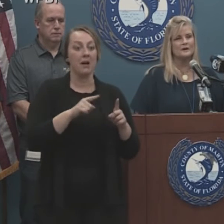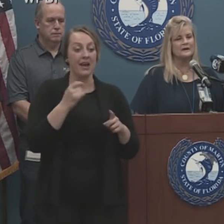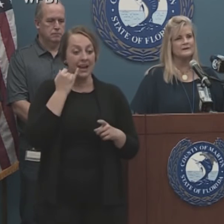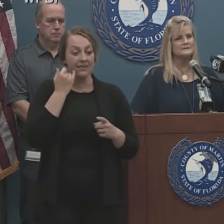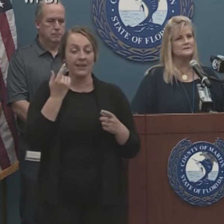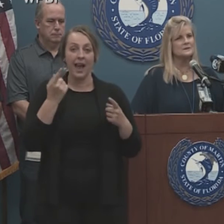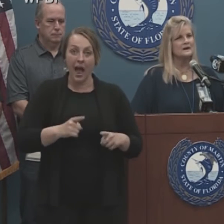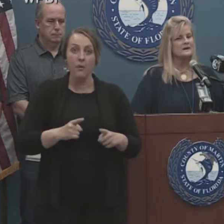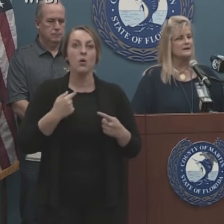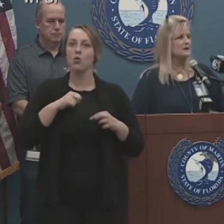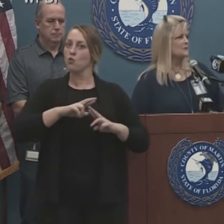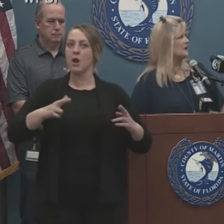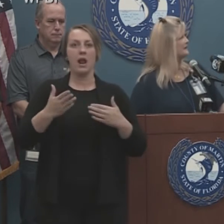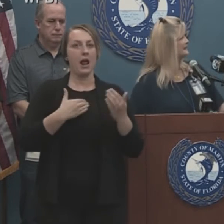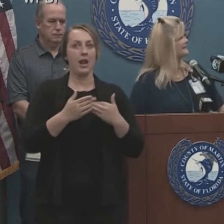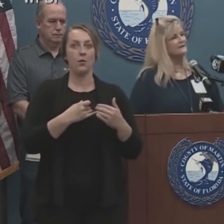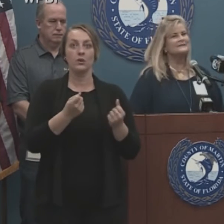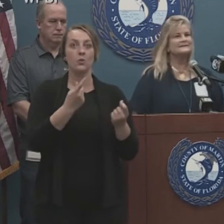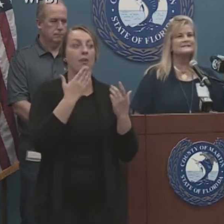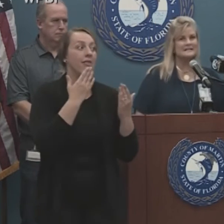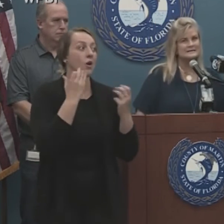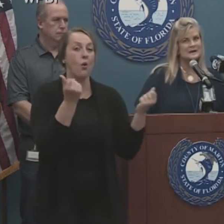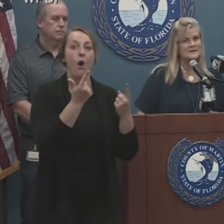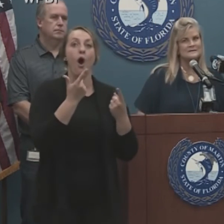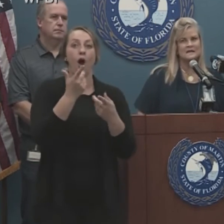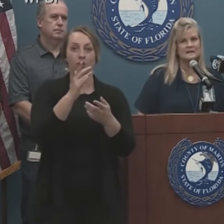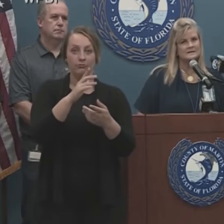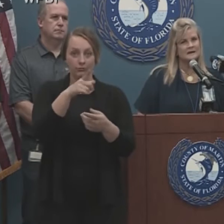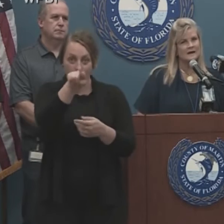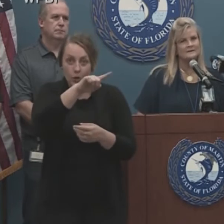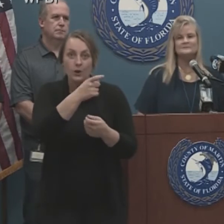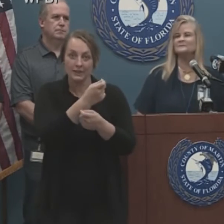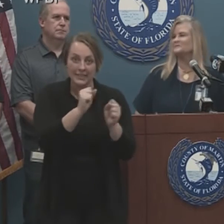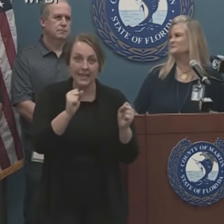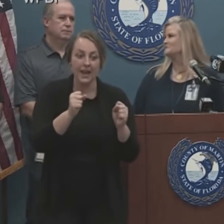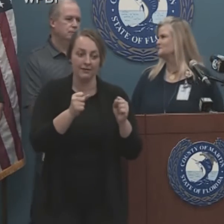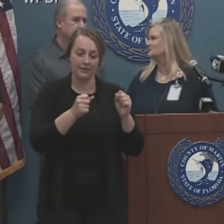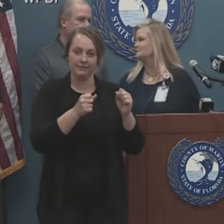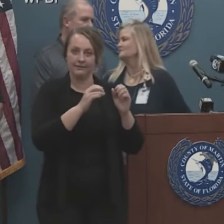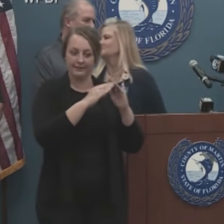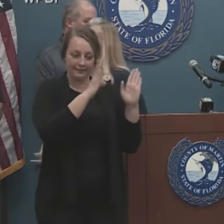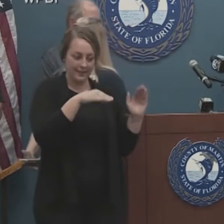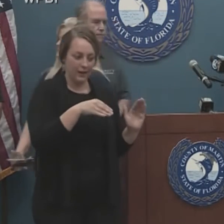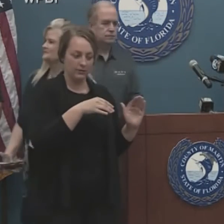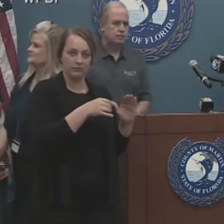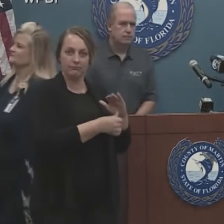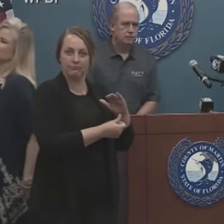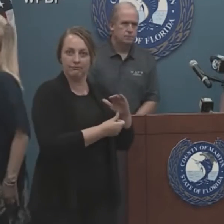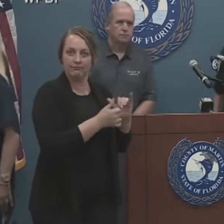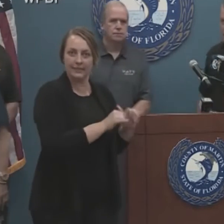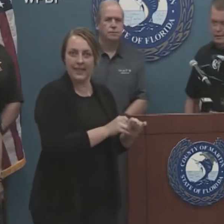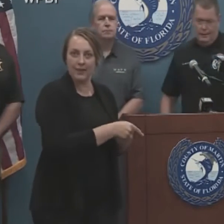case and were needed. So thank you all, and stay safe, stay inside.